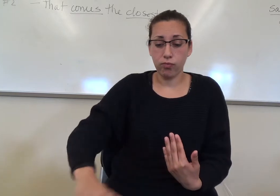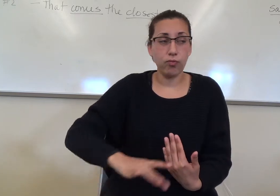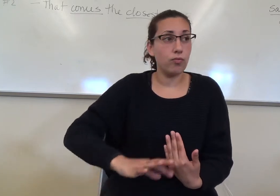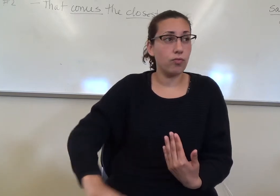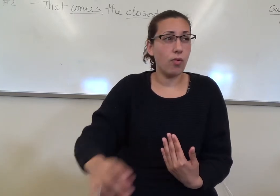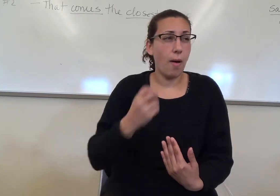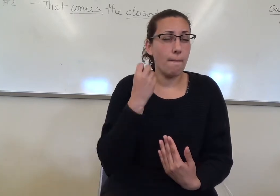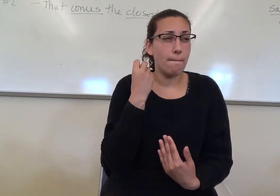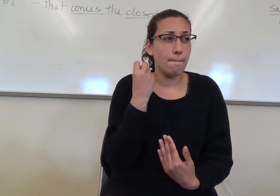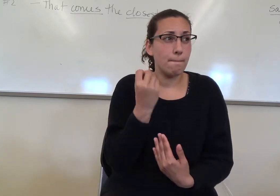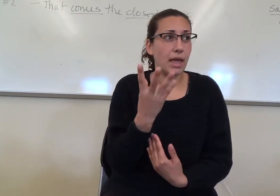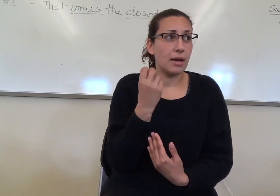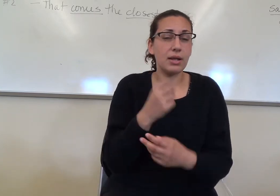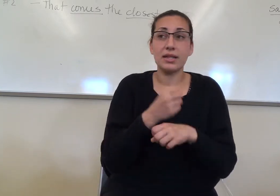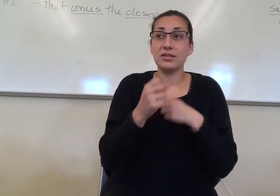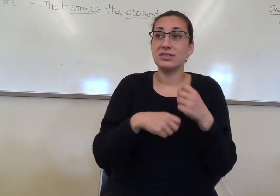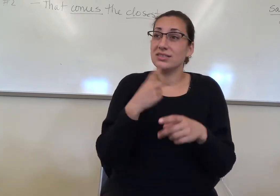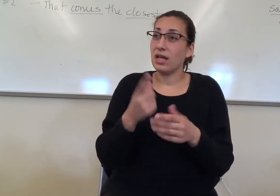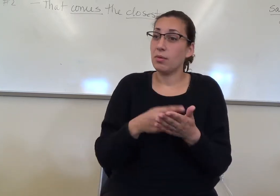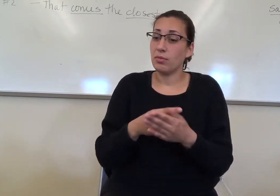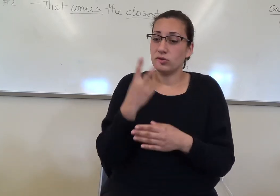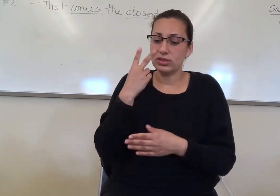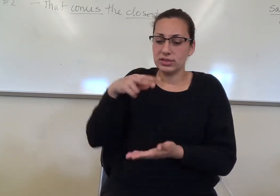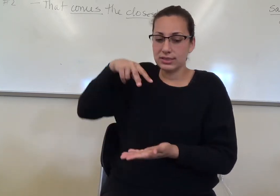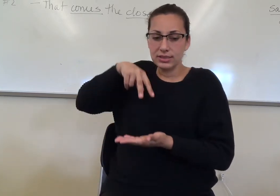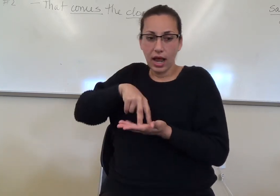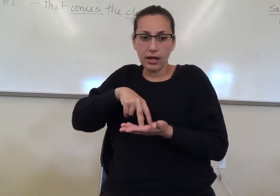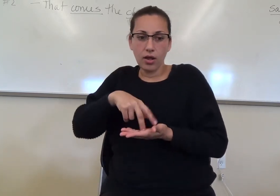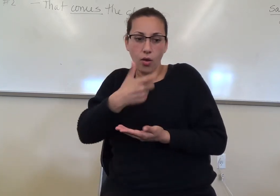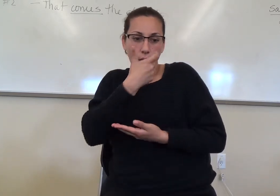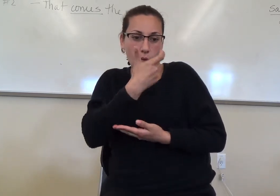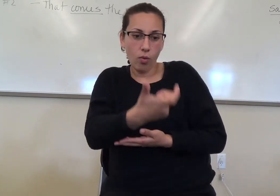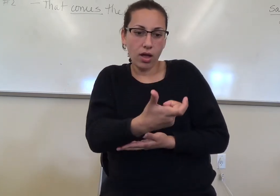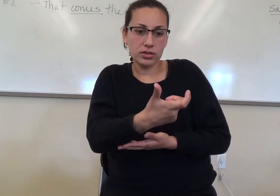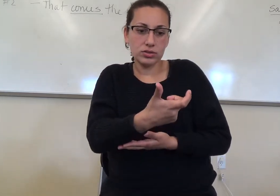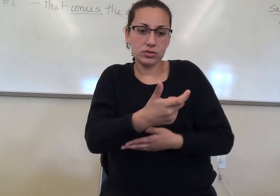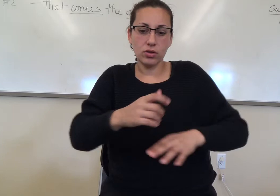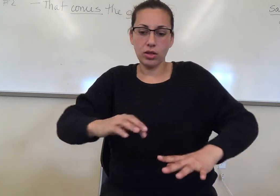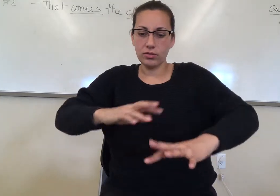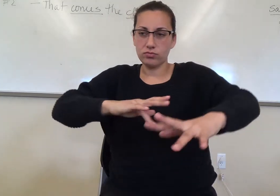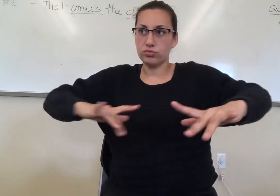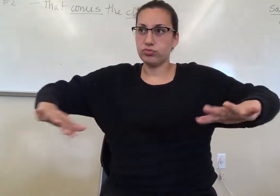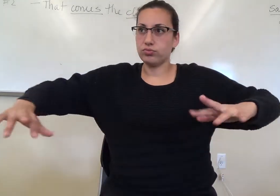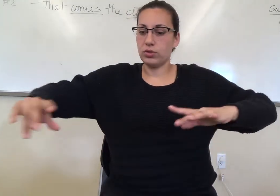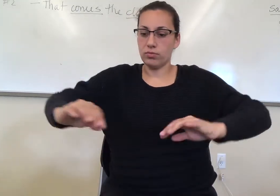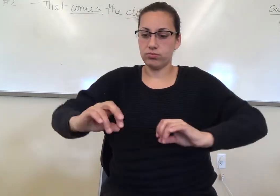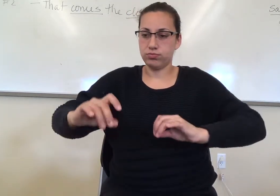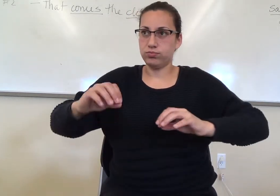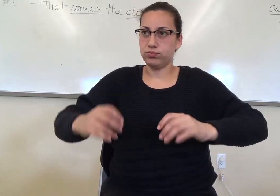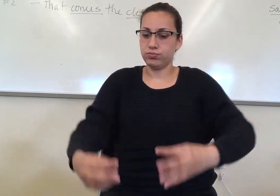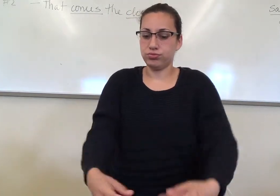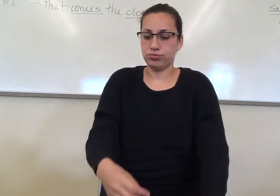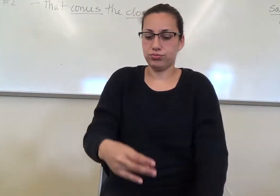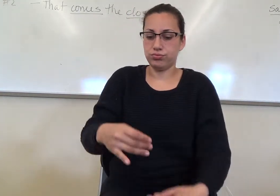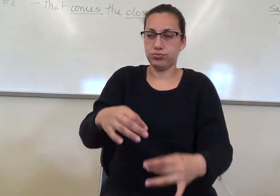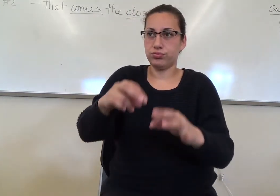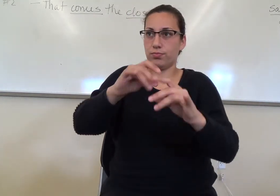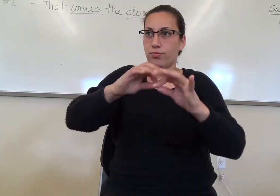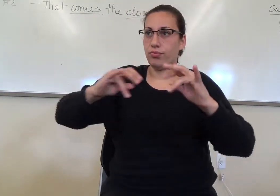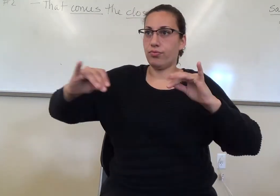bit of oil comes up, and you can stand there and watch it. It just comes up from the bottom of the ship and then pops on the surface,